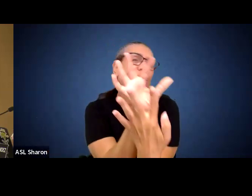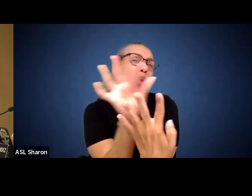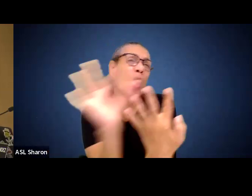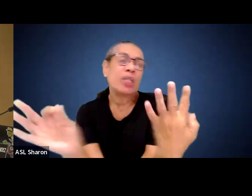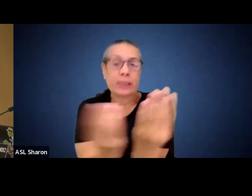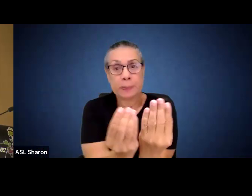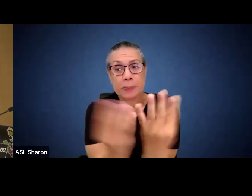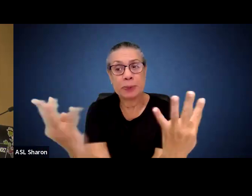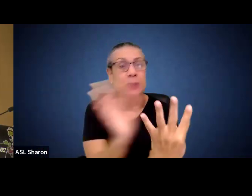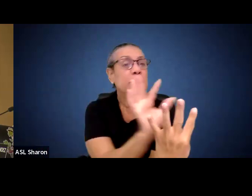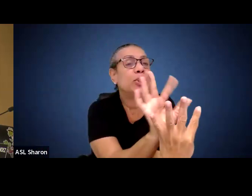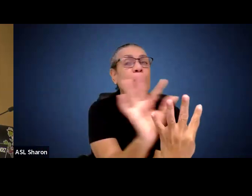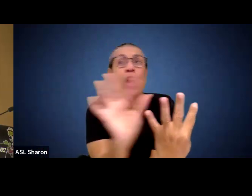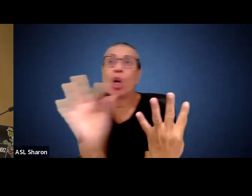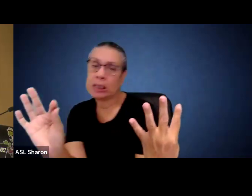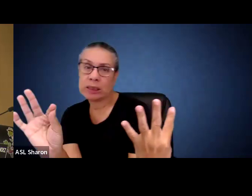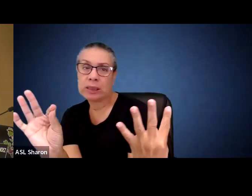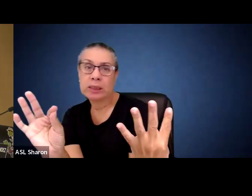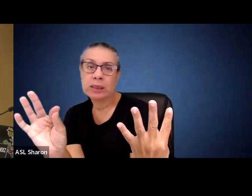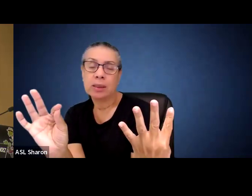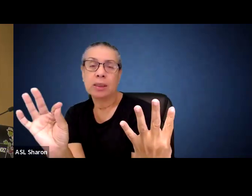offering choice actually